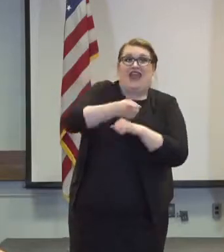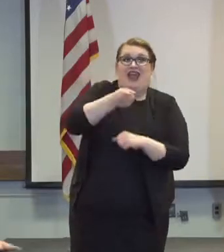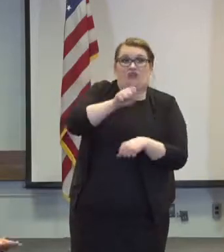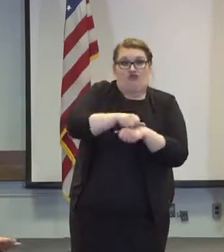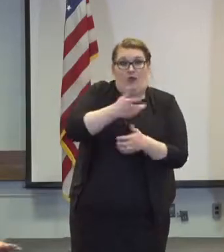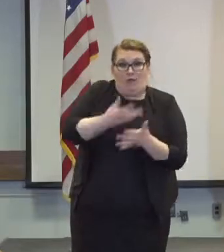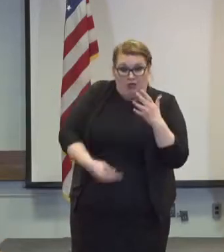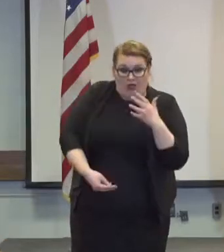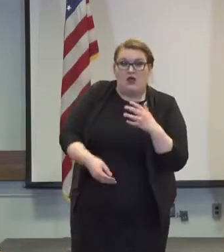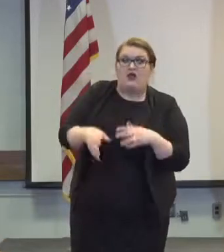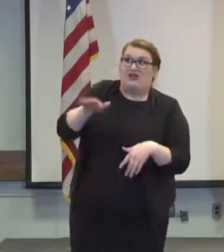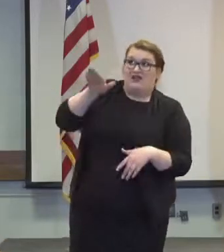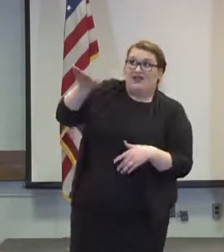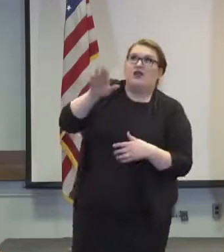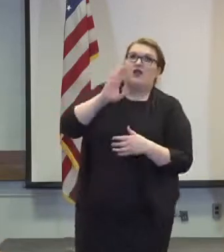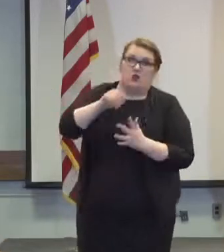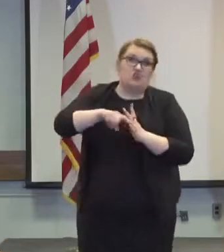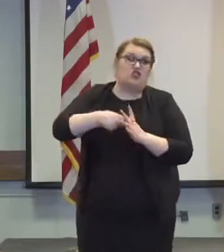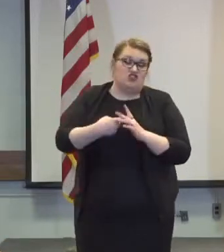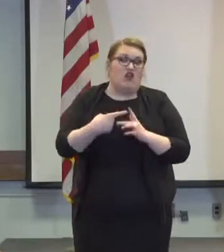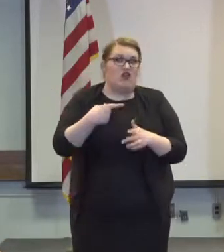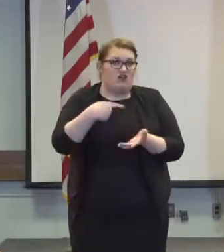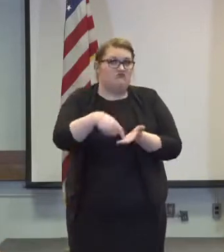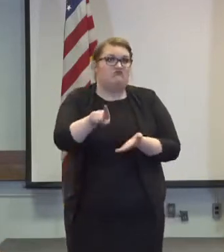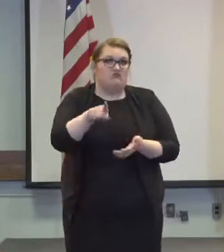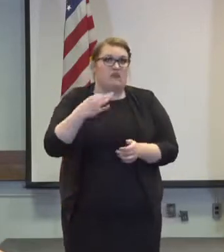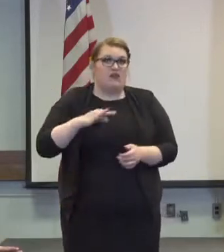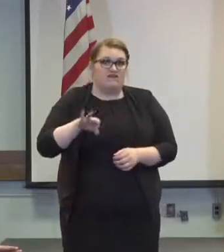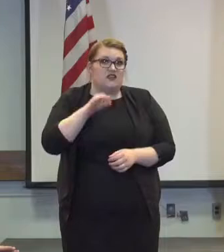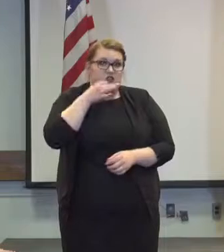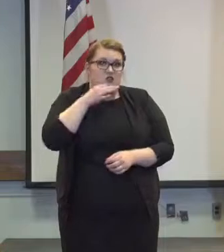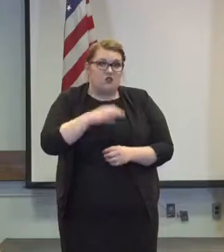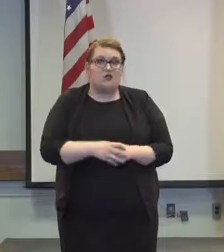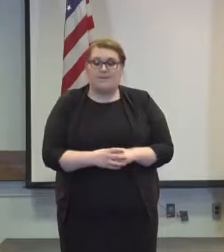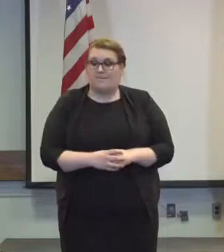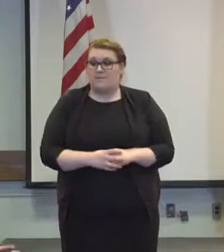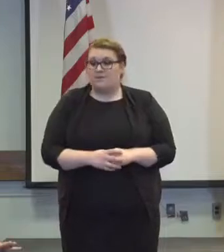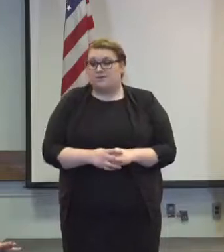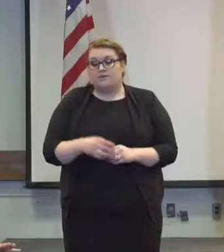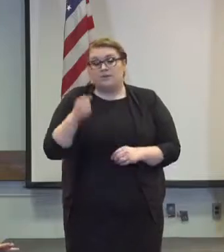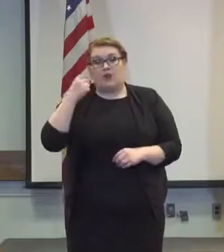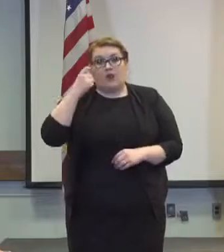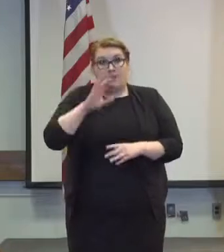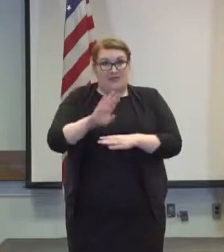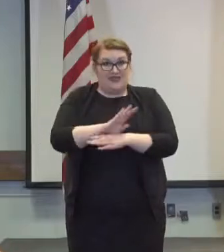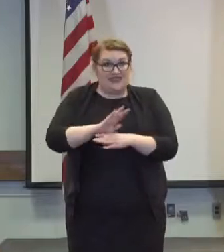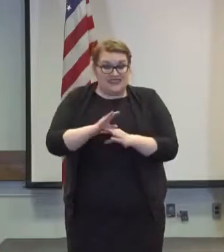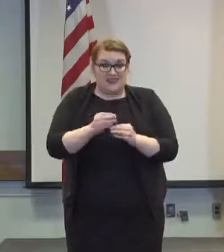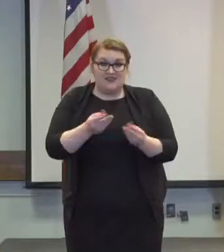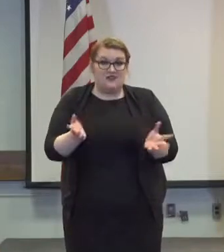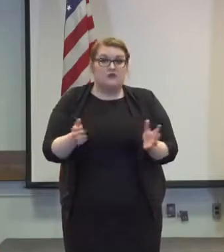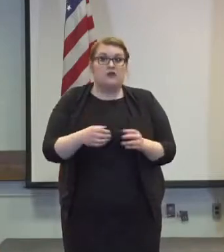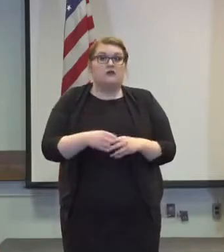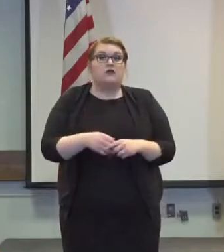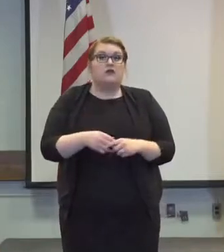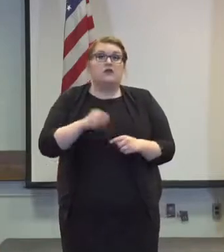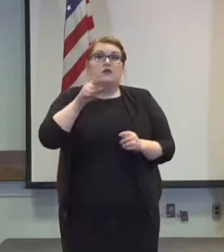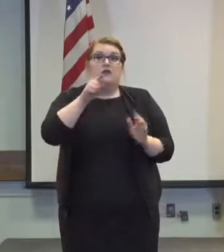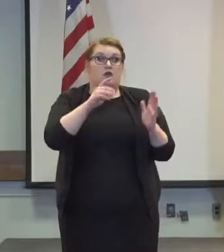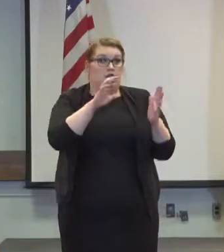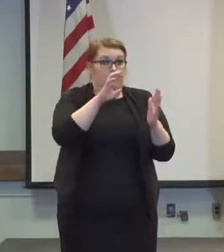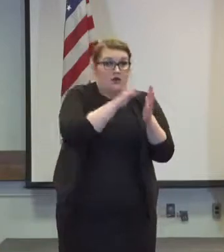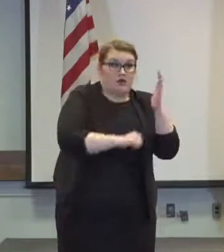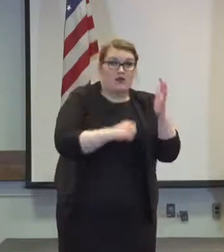and you'll start getting benefits pretty soon. I will say to businesses, you will not be dinged for unemployed